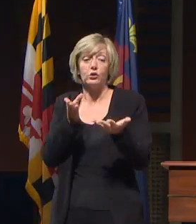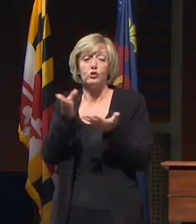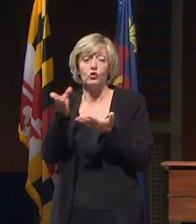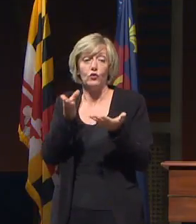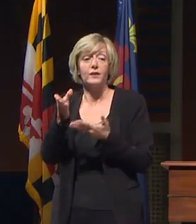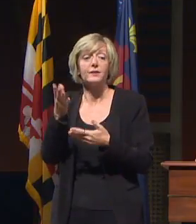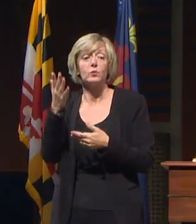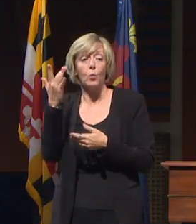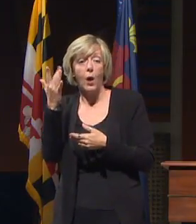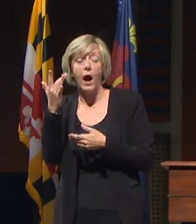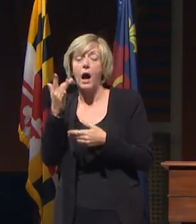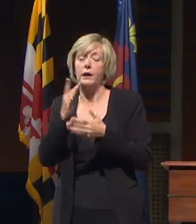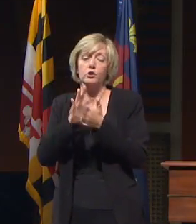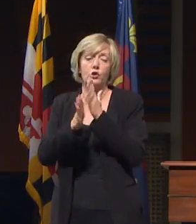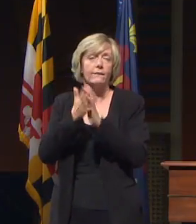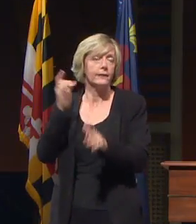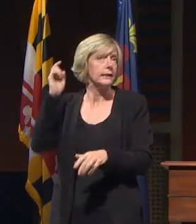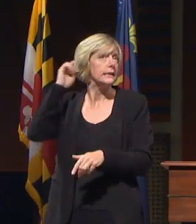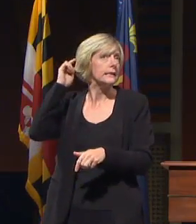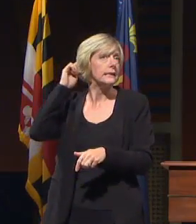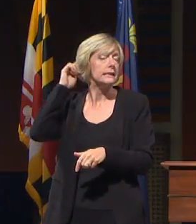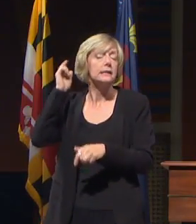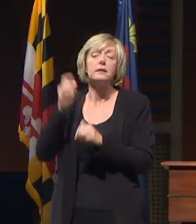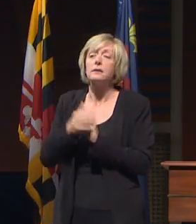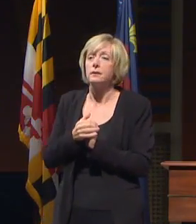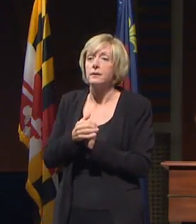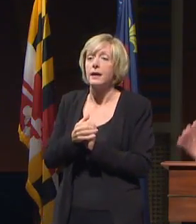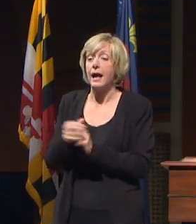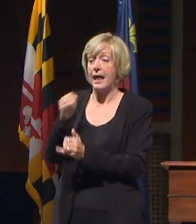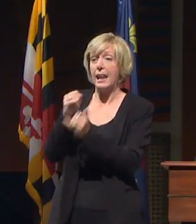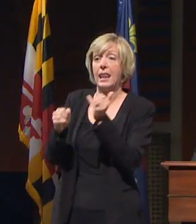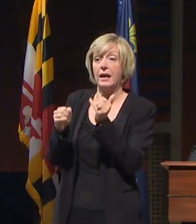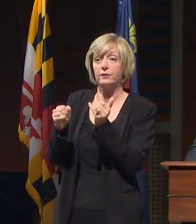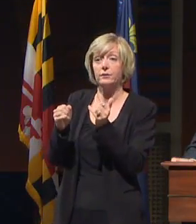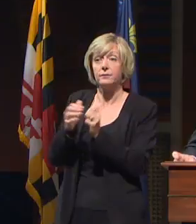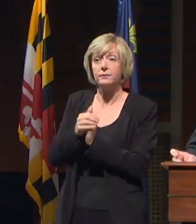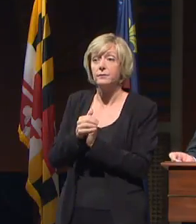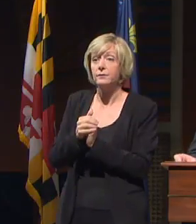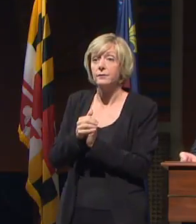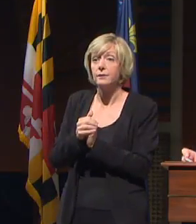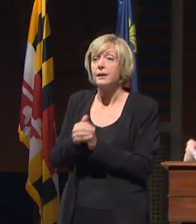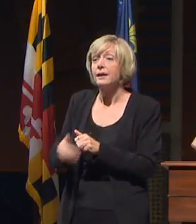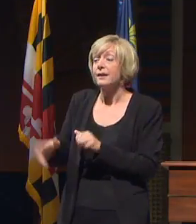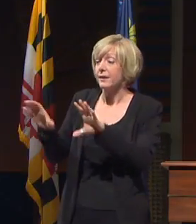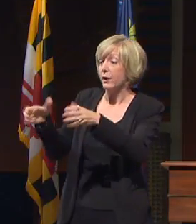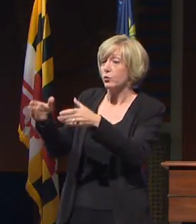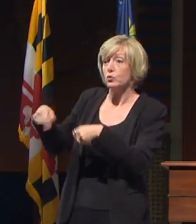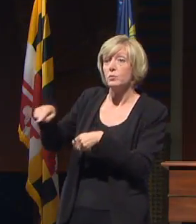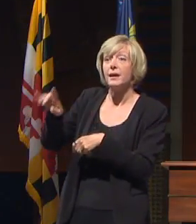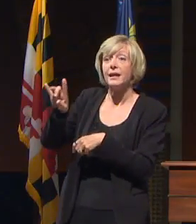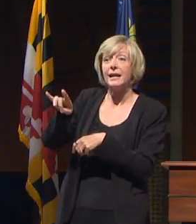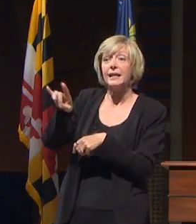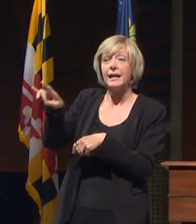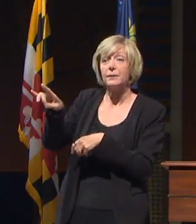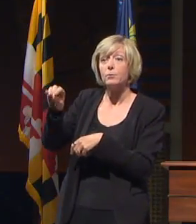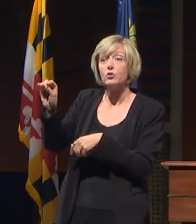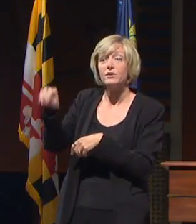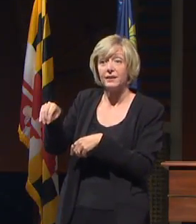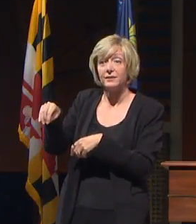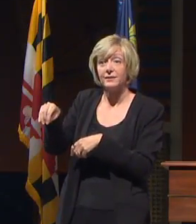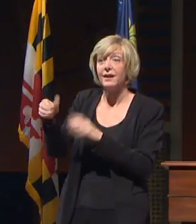the congestion within that region. And lastly, and a huge number, is that 88% of the